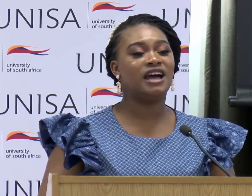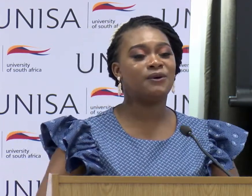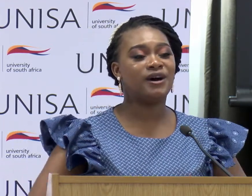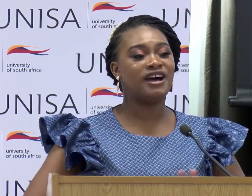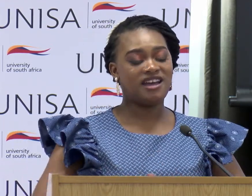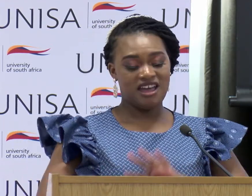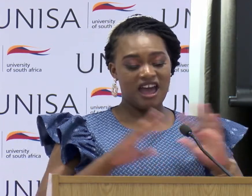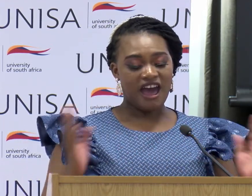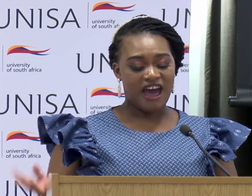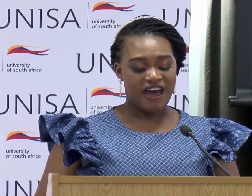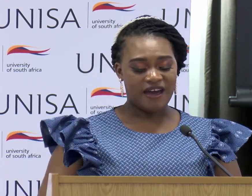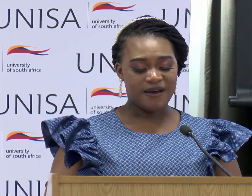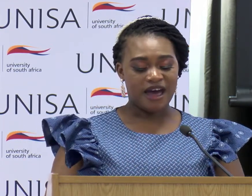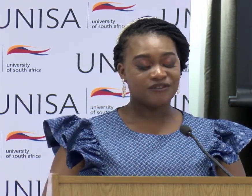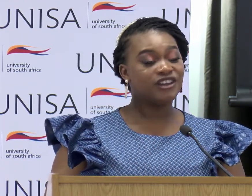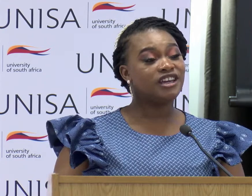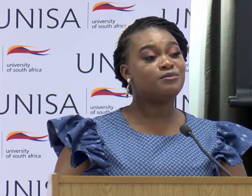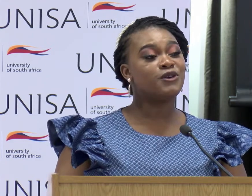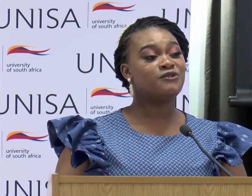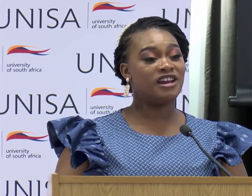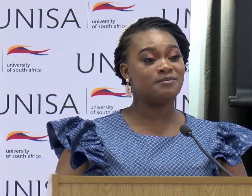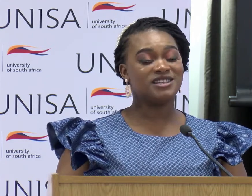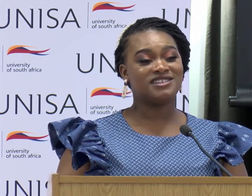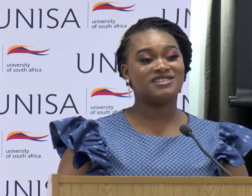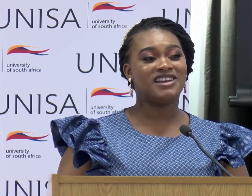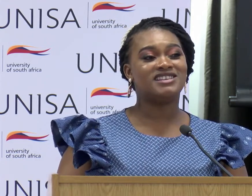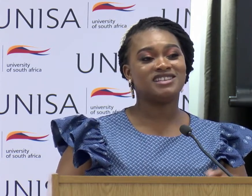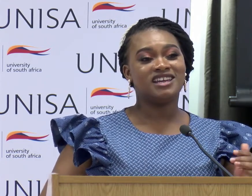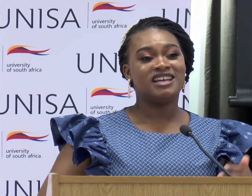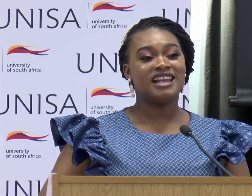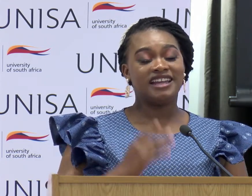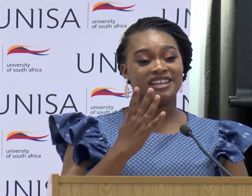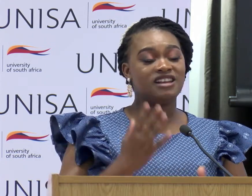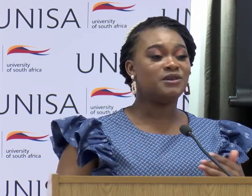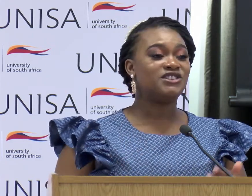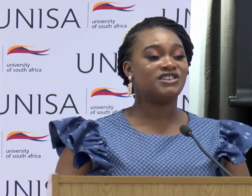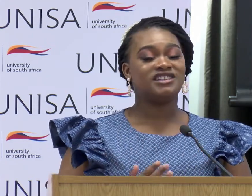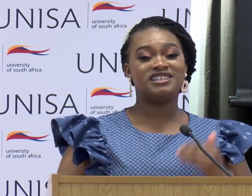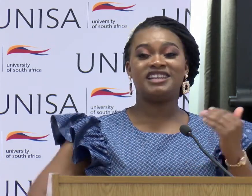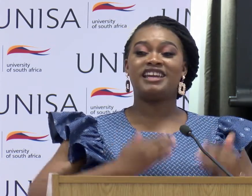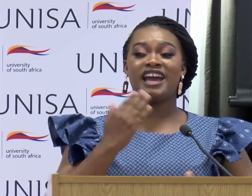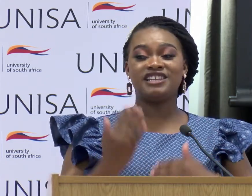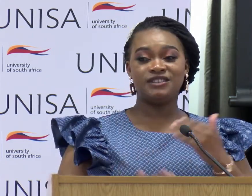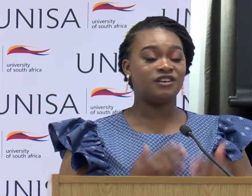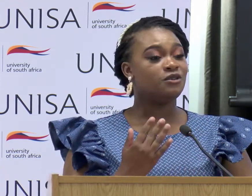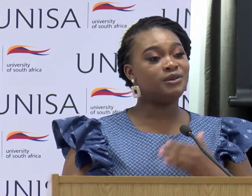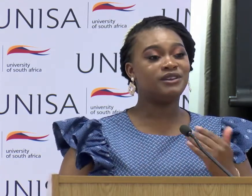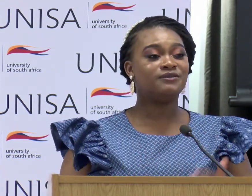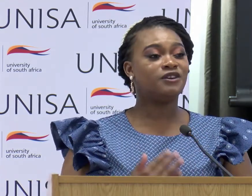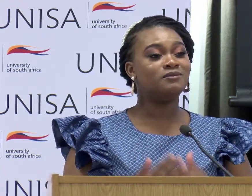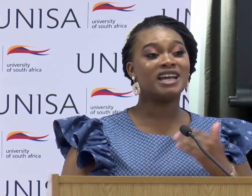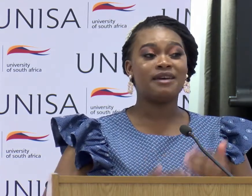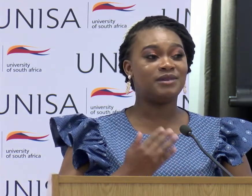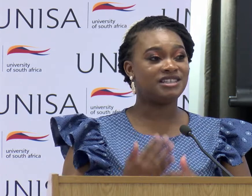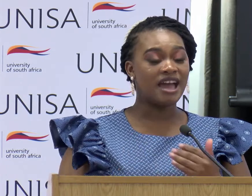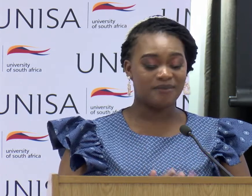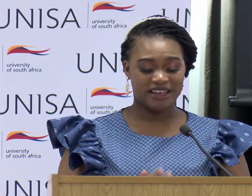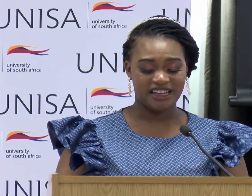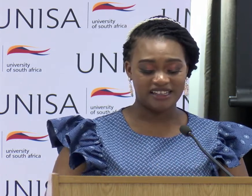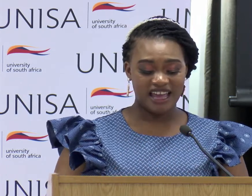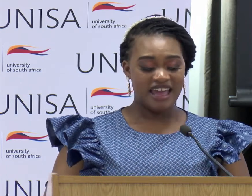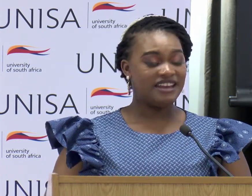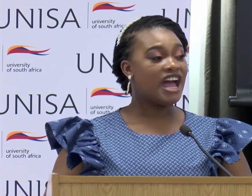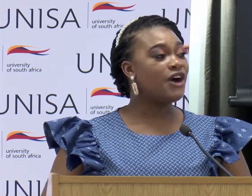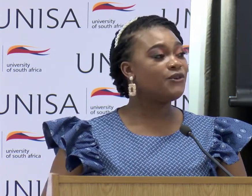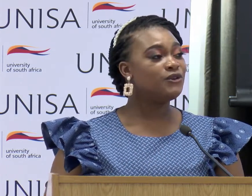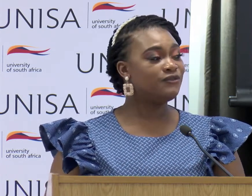about our African proverbs is that, like Nelly mentioned, they are developing from time and time